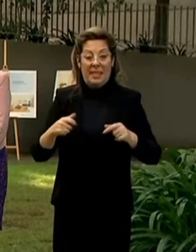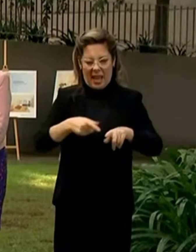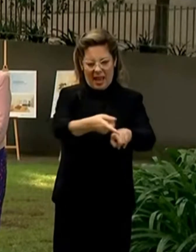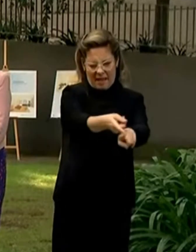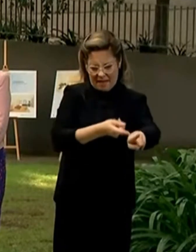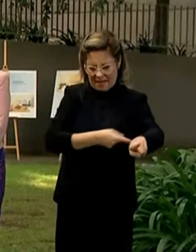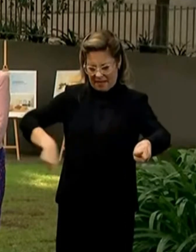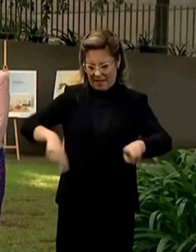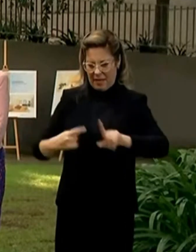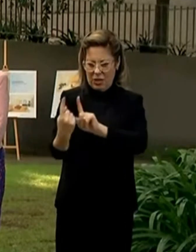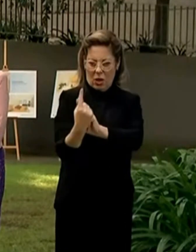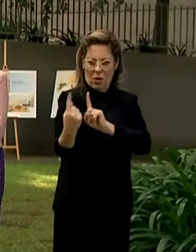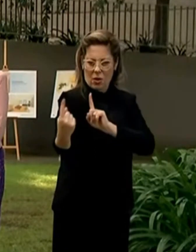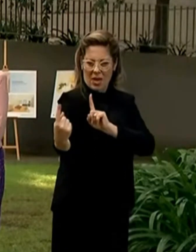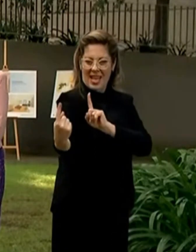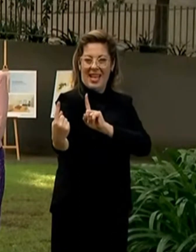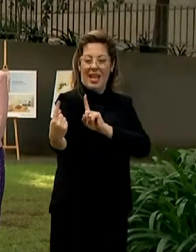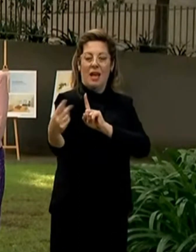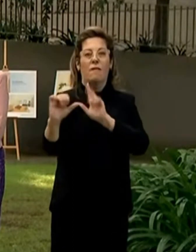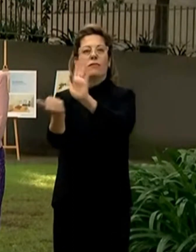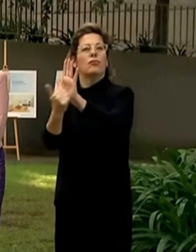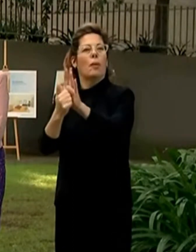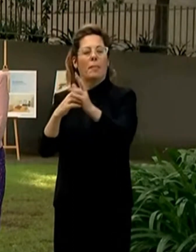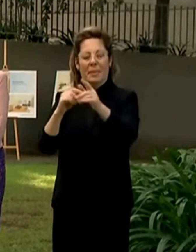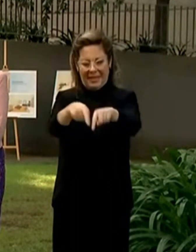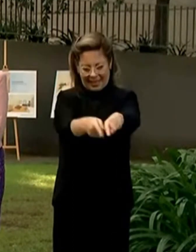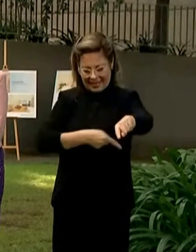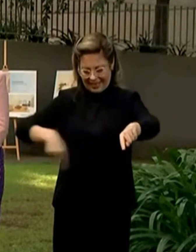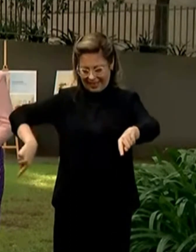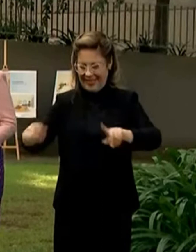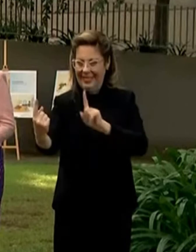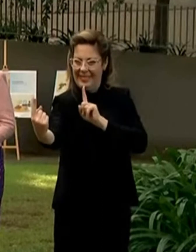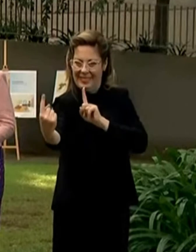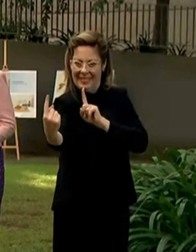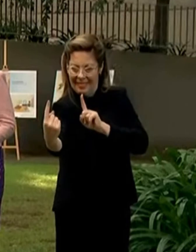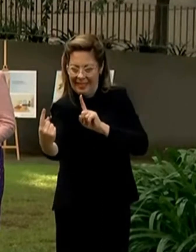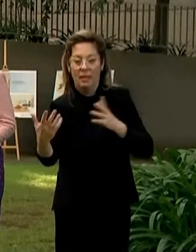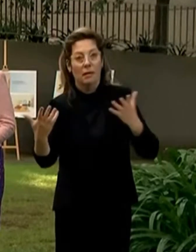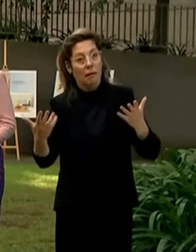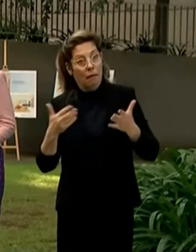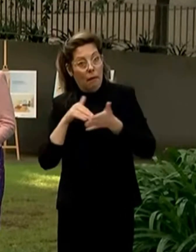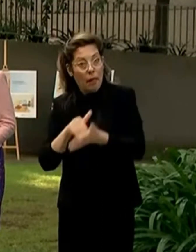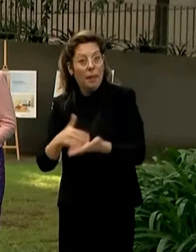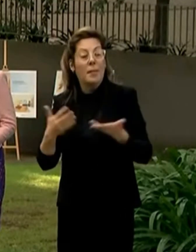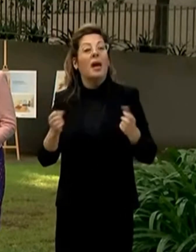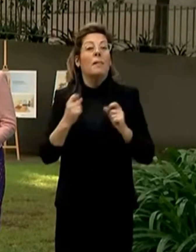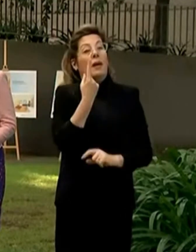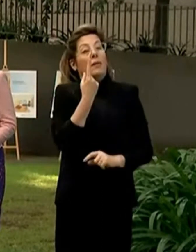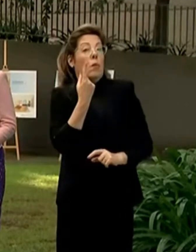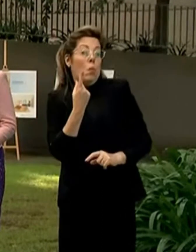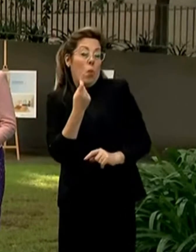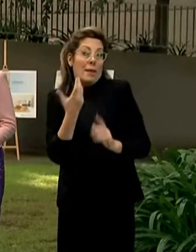shop assistants. So again, mask wearings complement a range of other measures, and I think what we're trying to do is give the